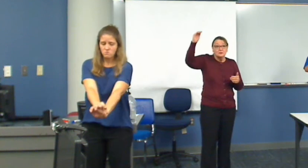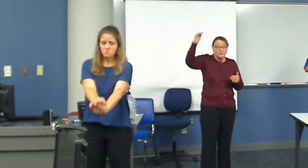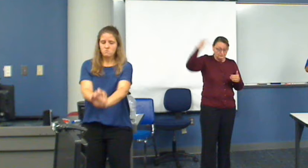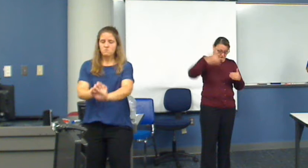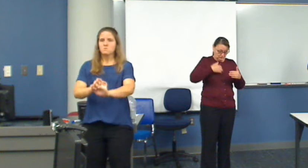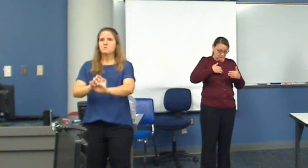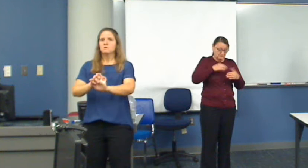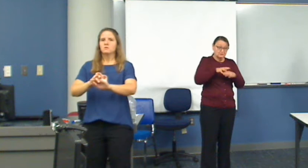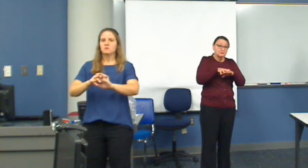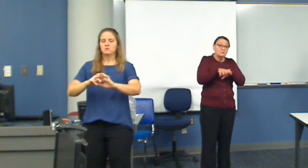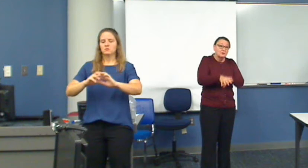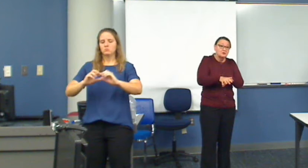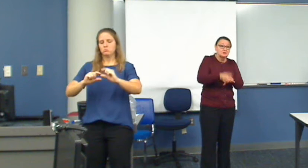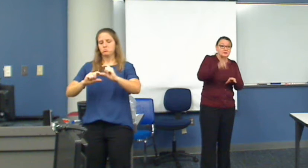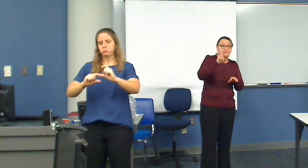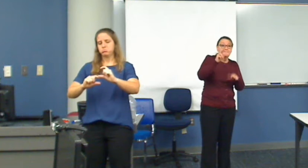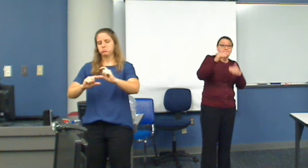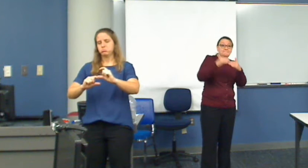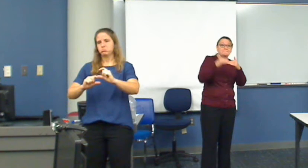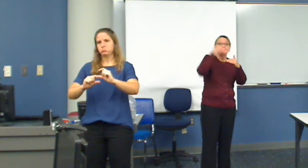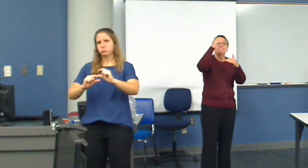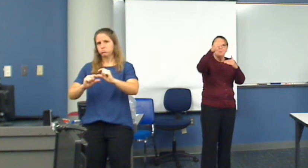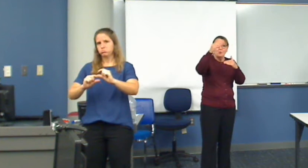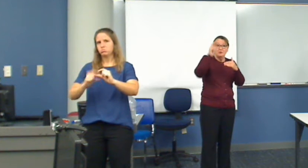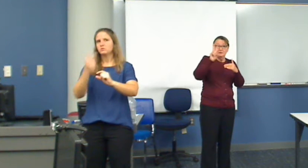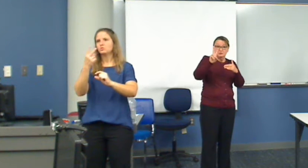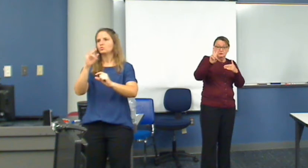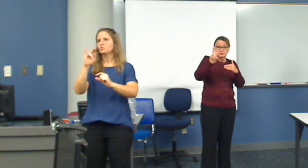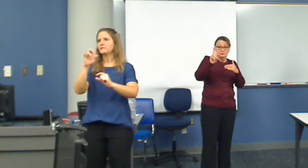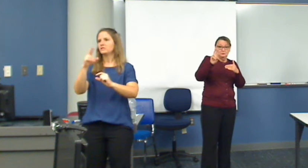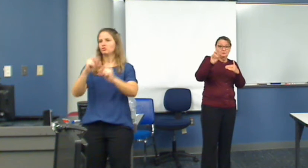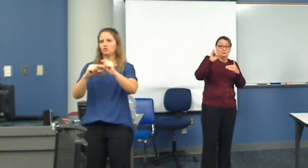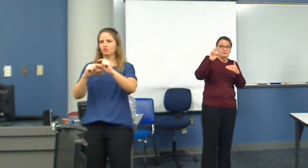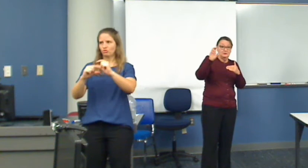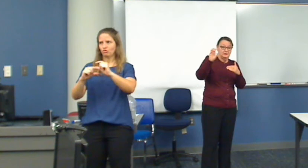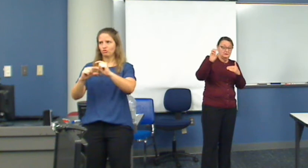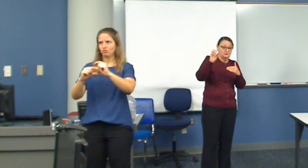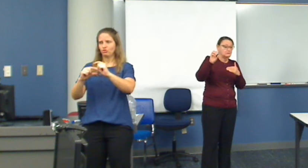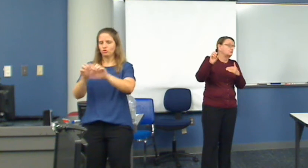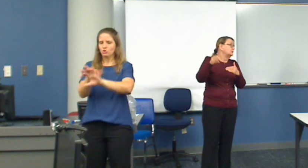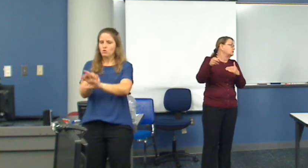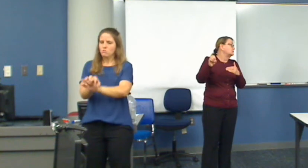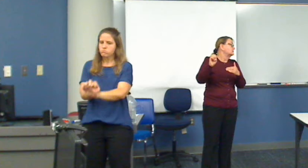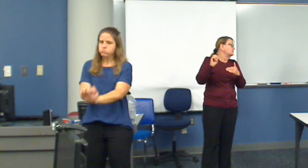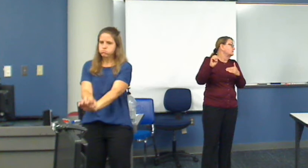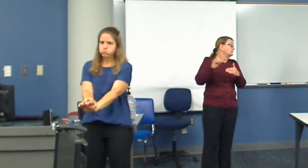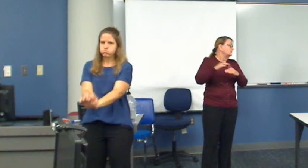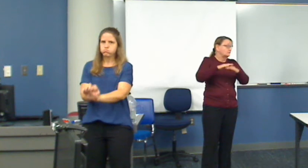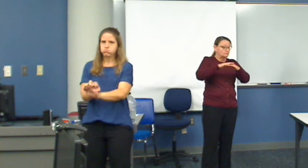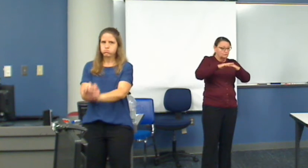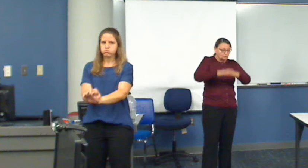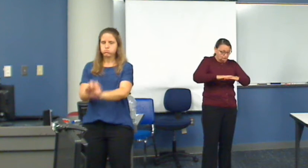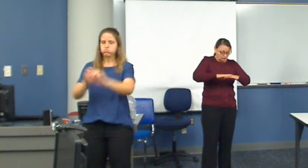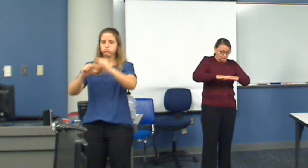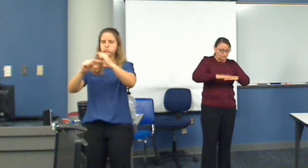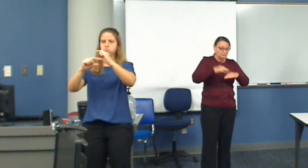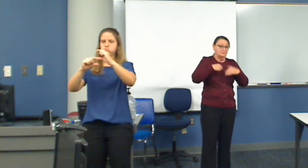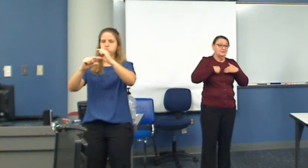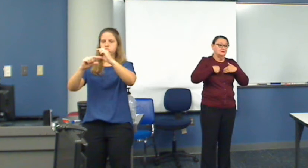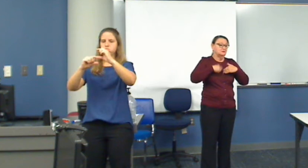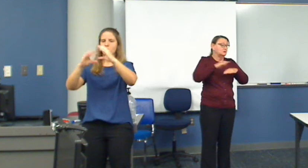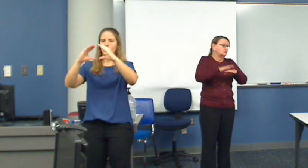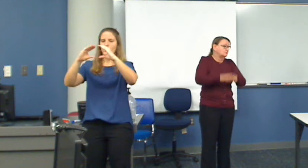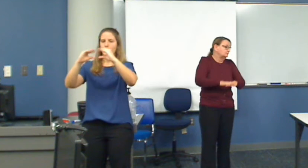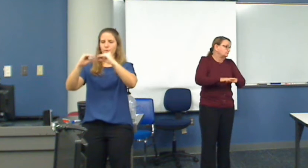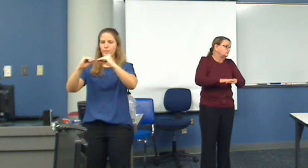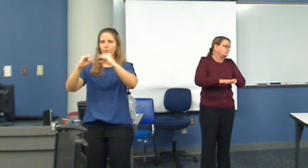Okay? For a child, we want them to go about an inch. About 2 inches in depth. So about a ½ inch less than